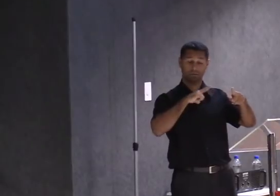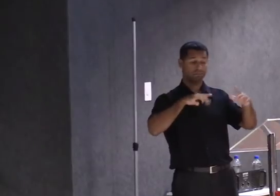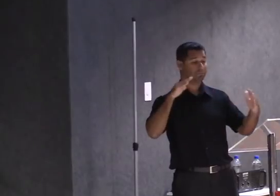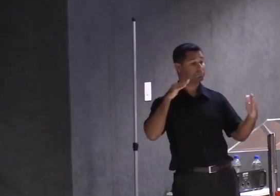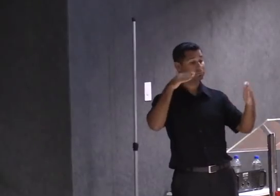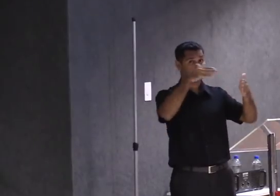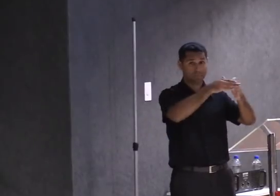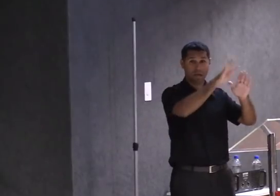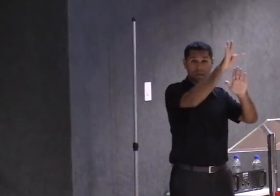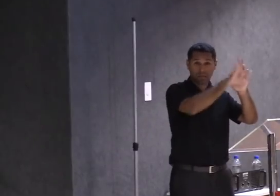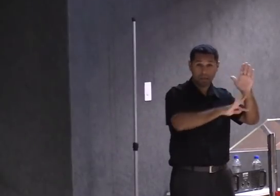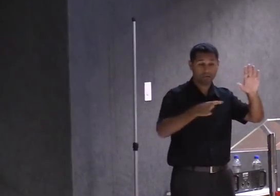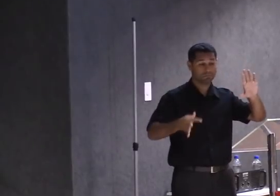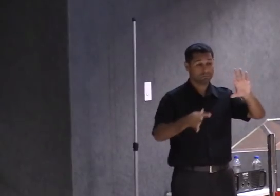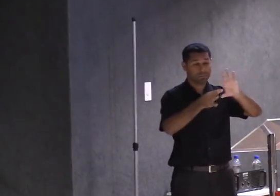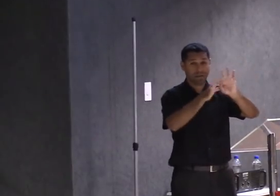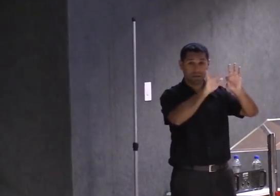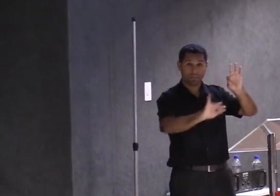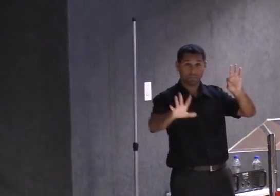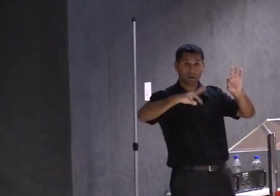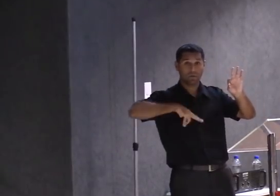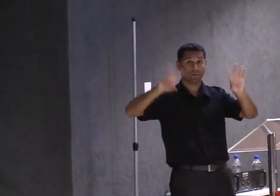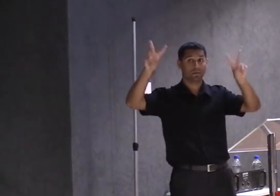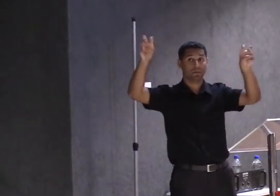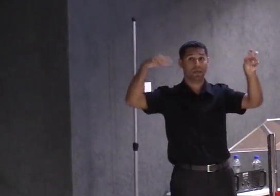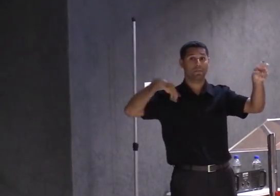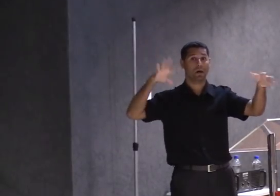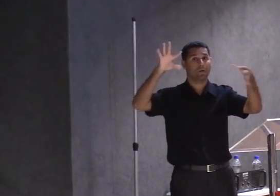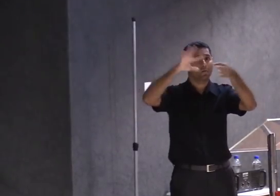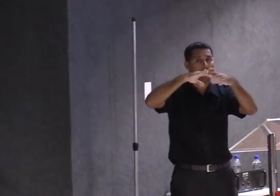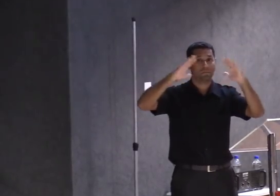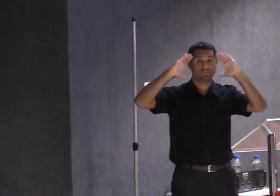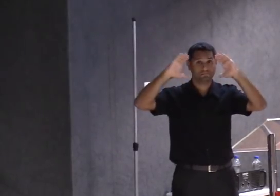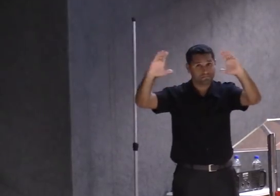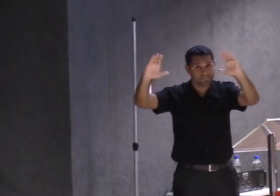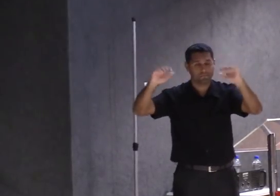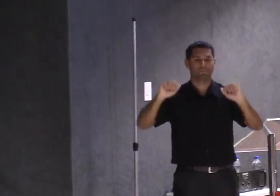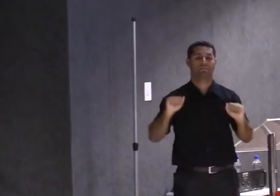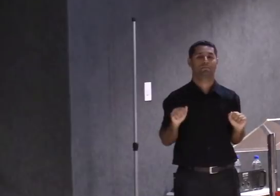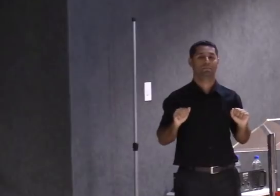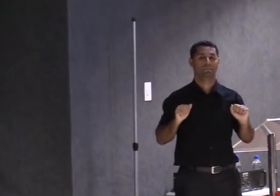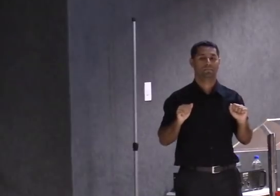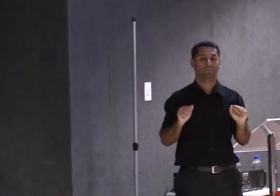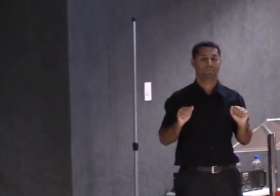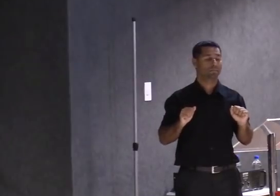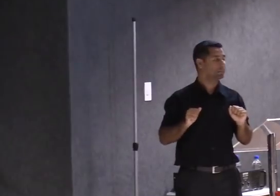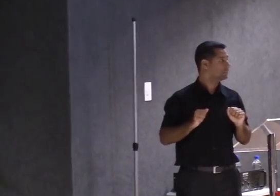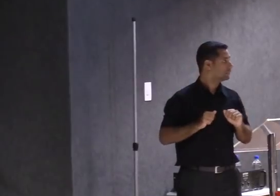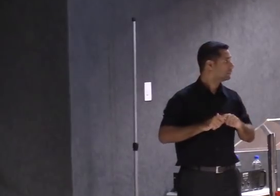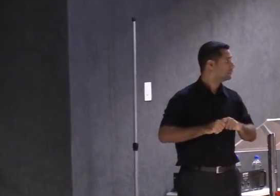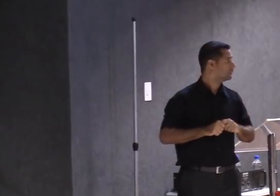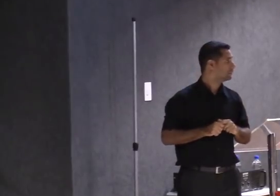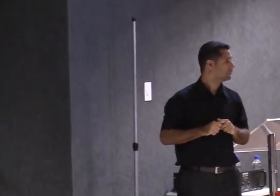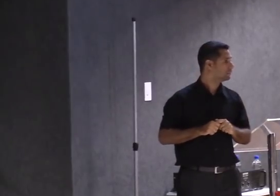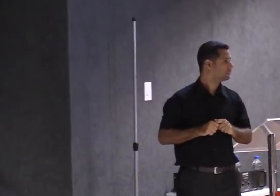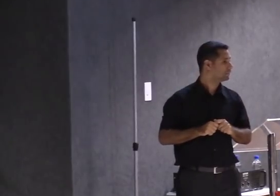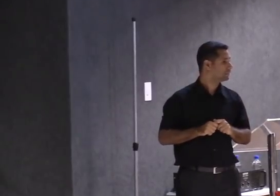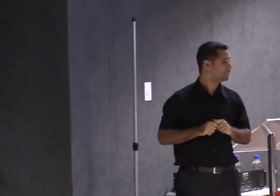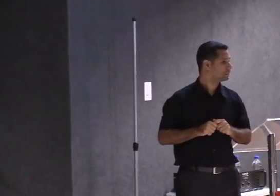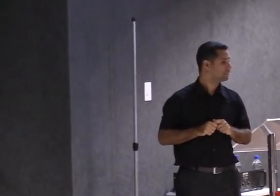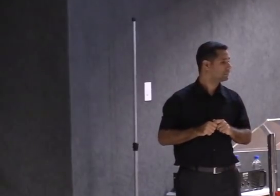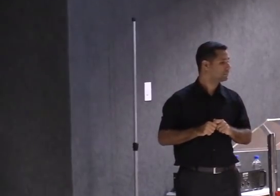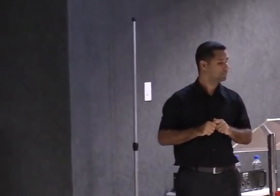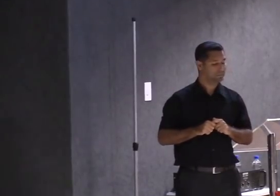imagem representa muito bem sobre o que ela está dizendo. So we all know that the world is changing very